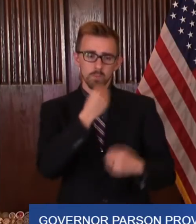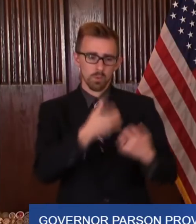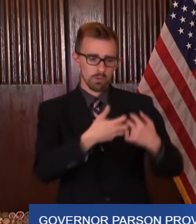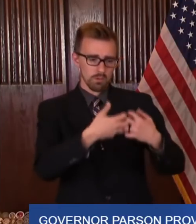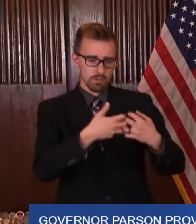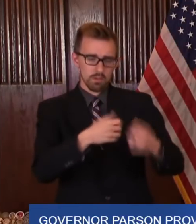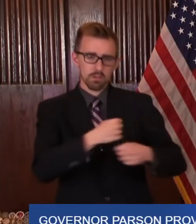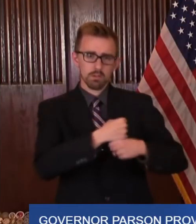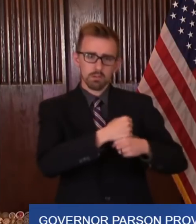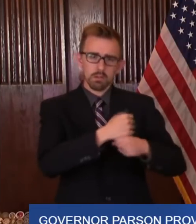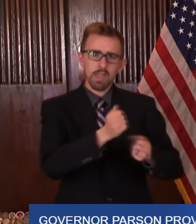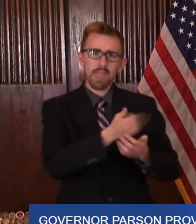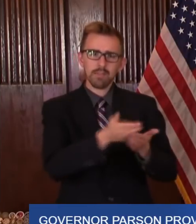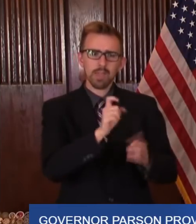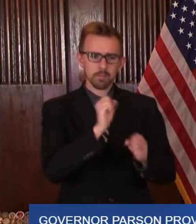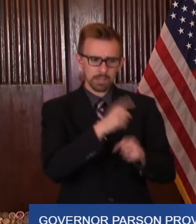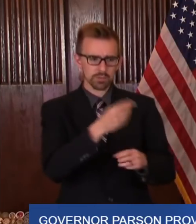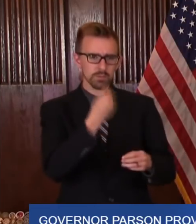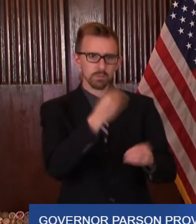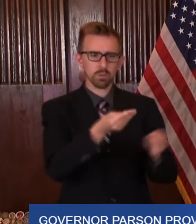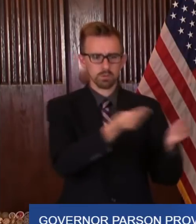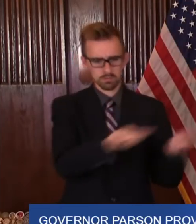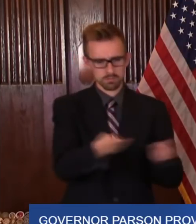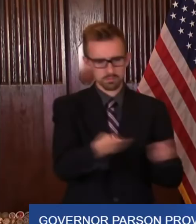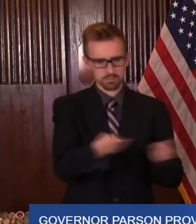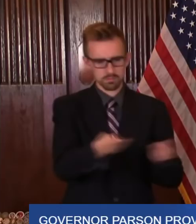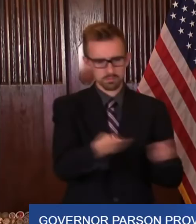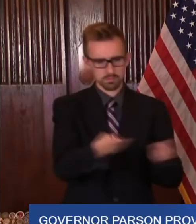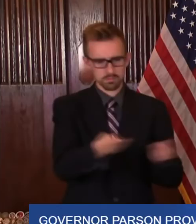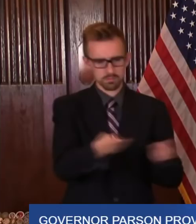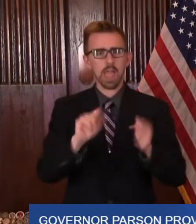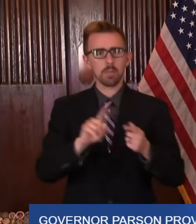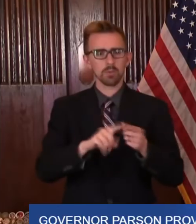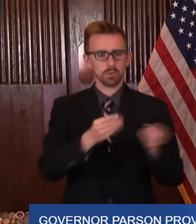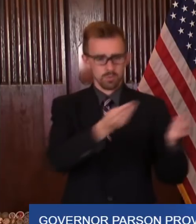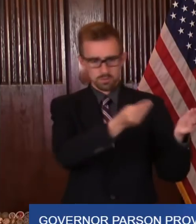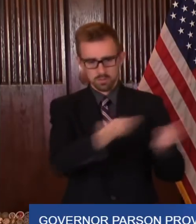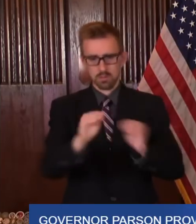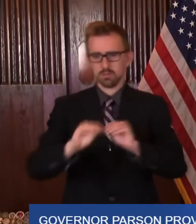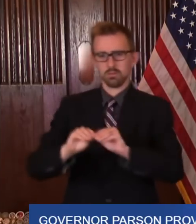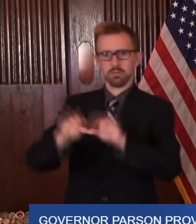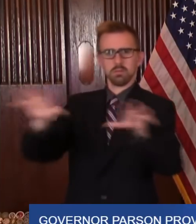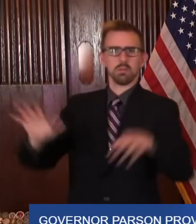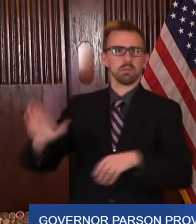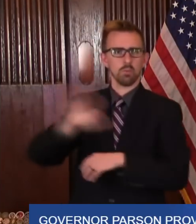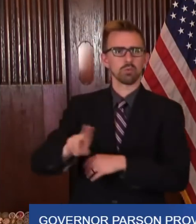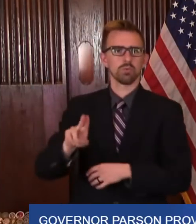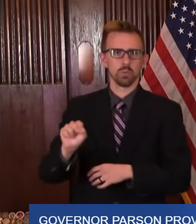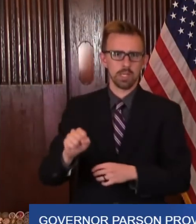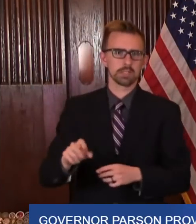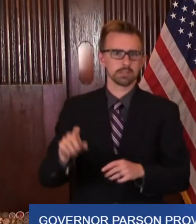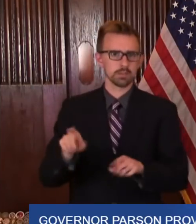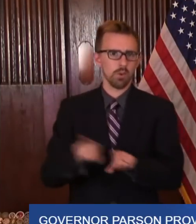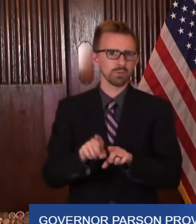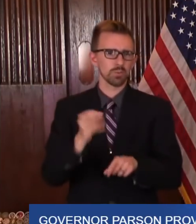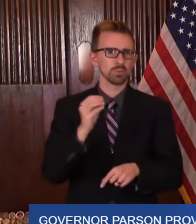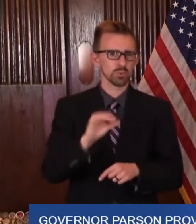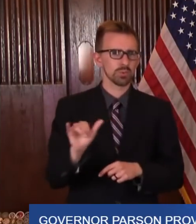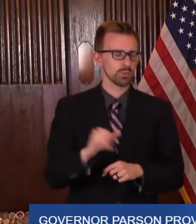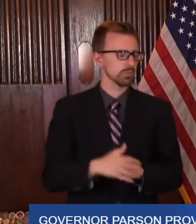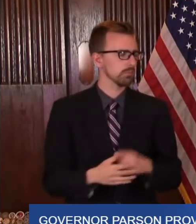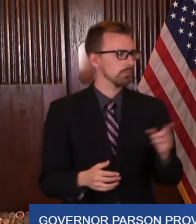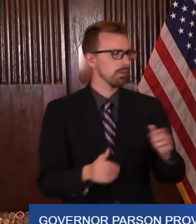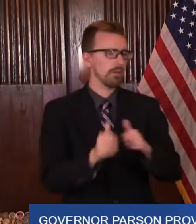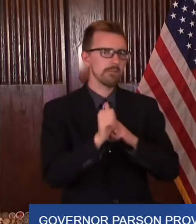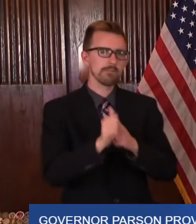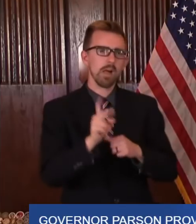sure those food lines are open, that we have that ability to be able to get that across the country and our state. All right, and a follow-up question from Brent. He asked,